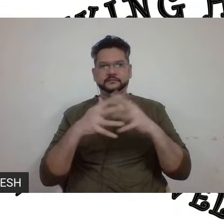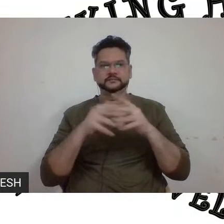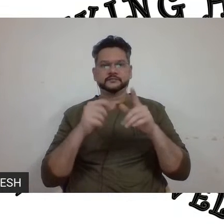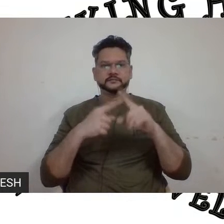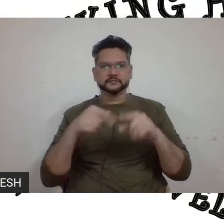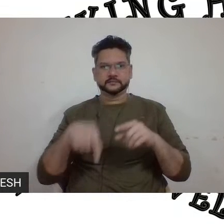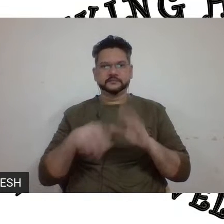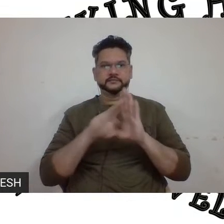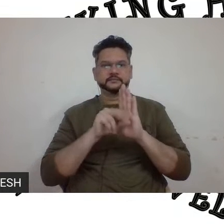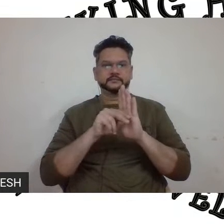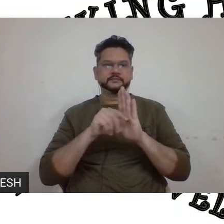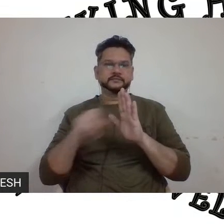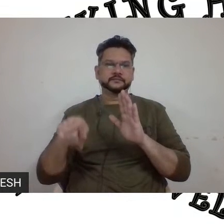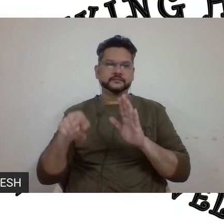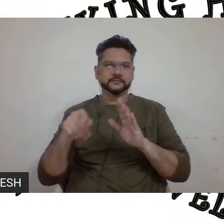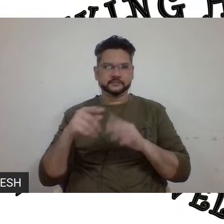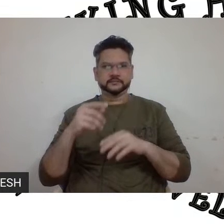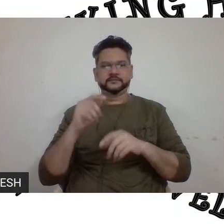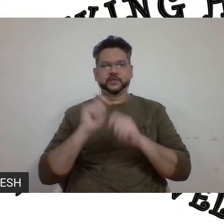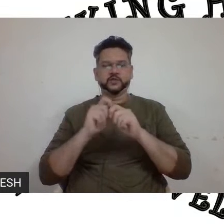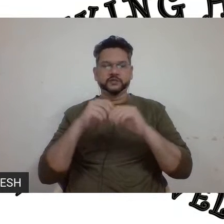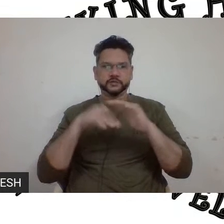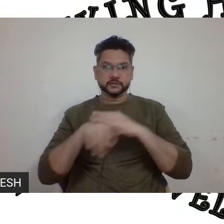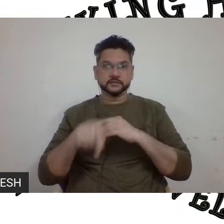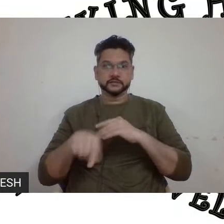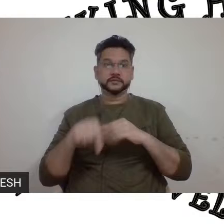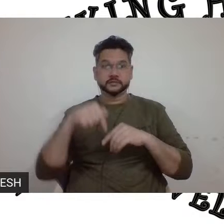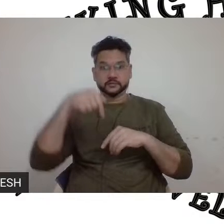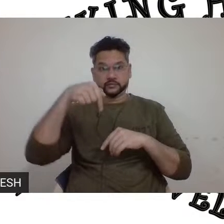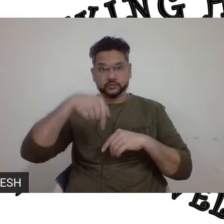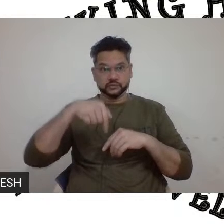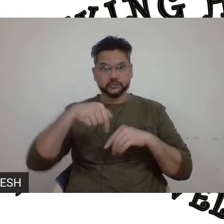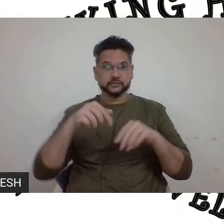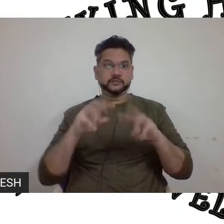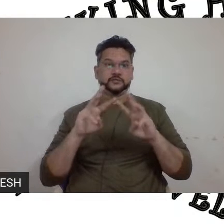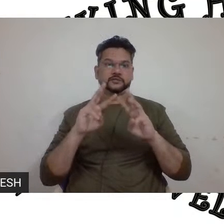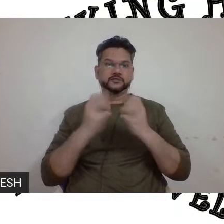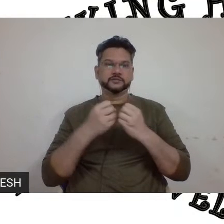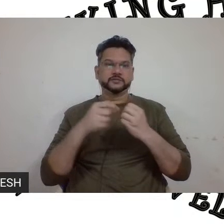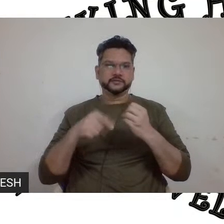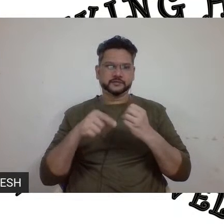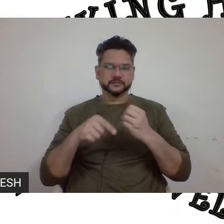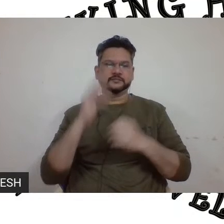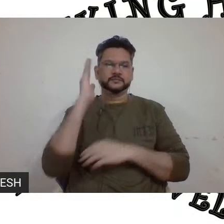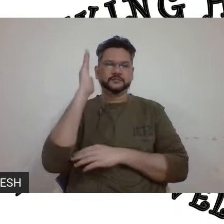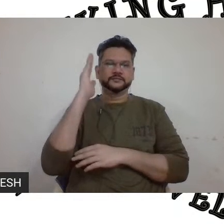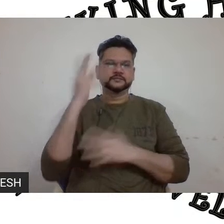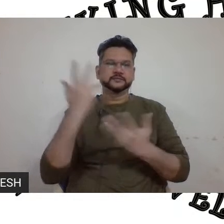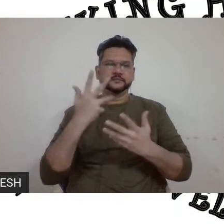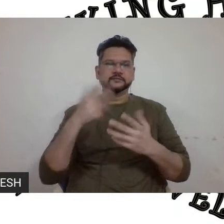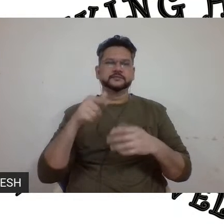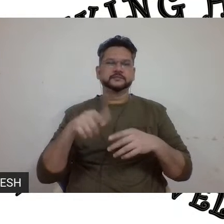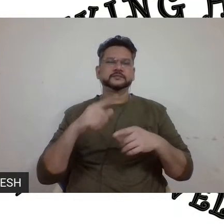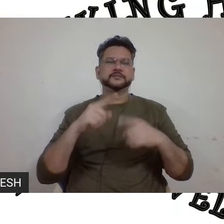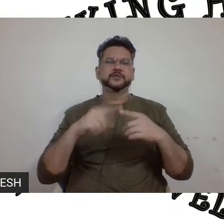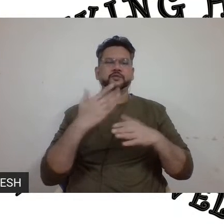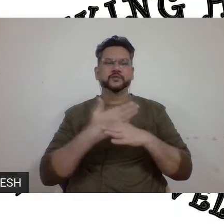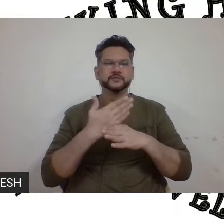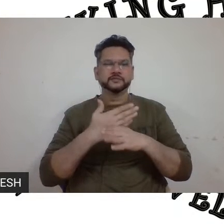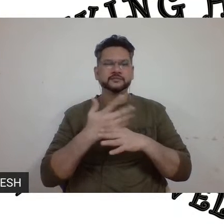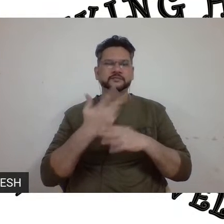Rajpura. Today's webinar on employment avenues for persons with disabilities has been